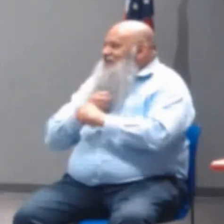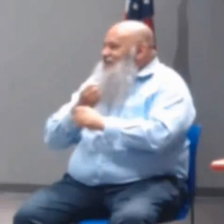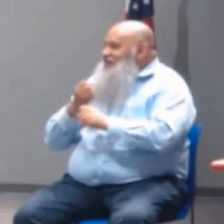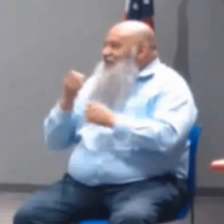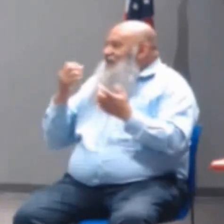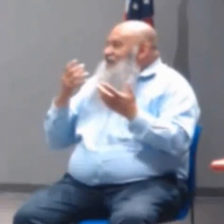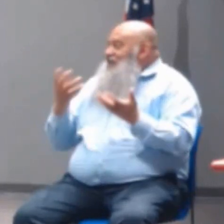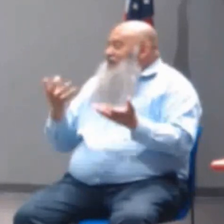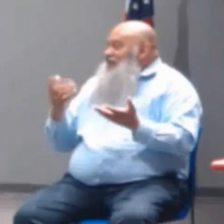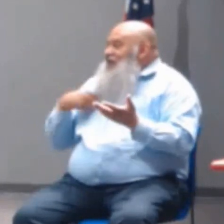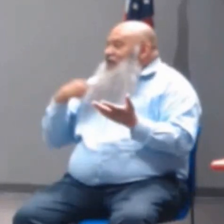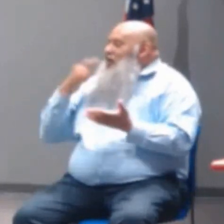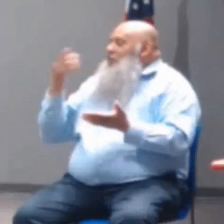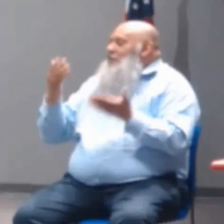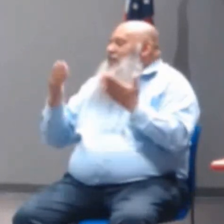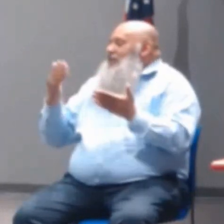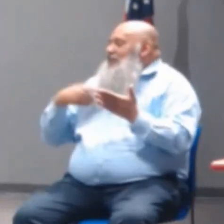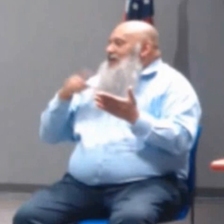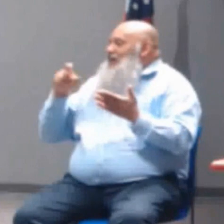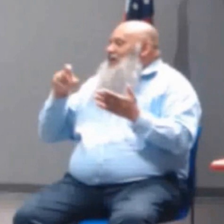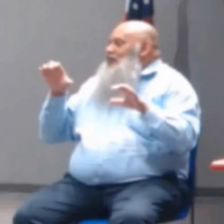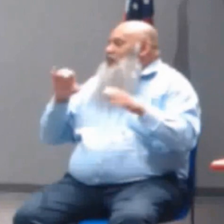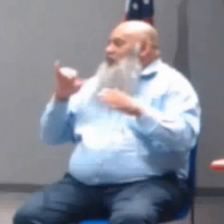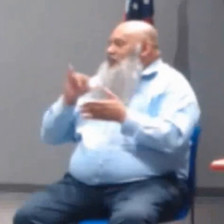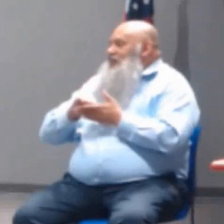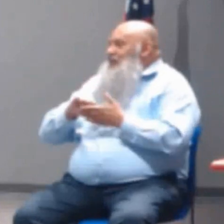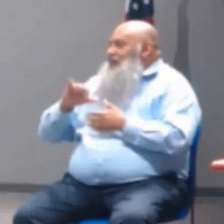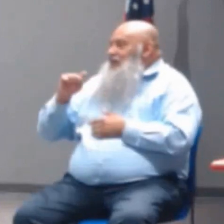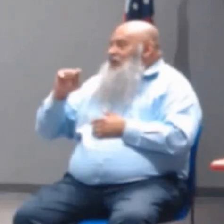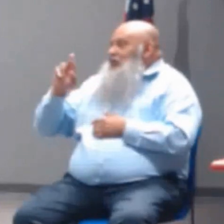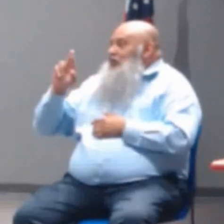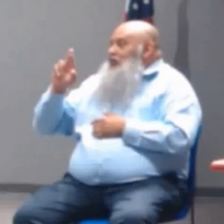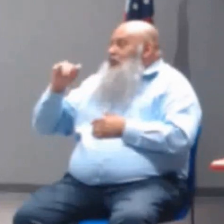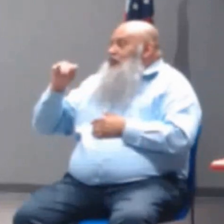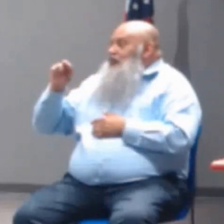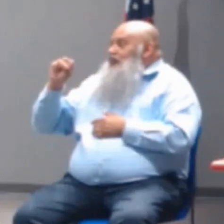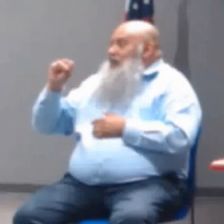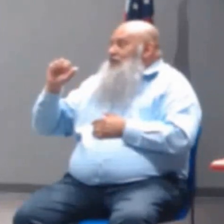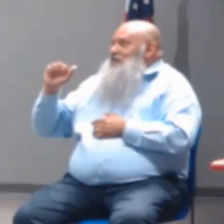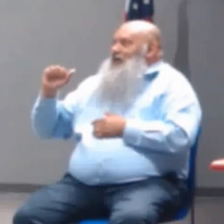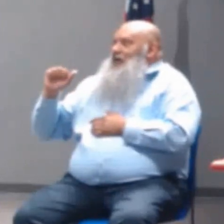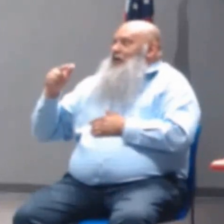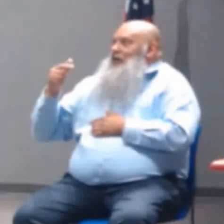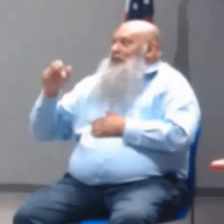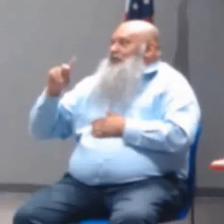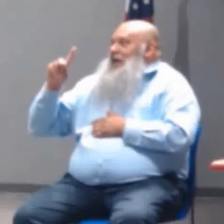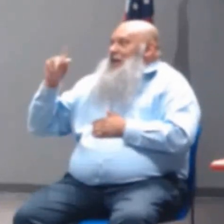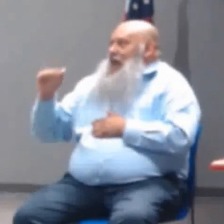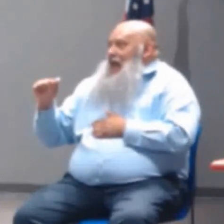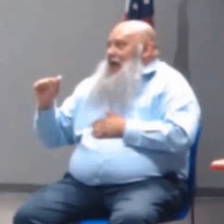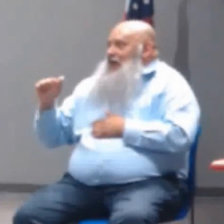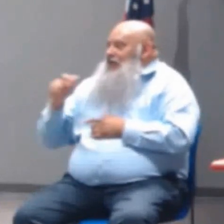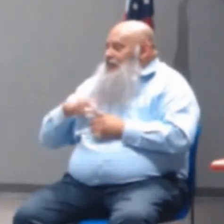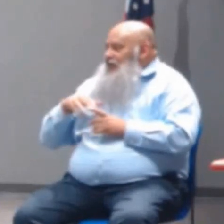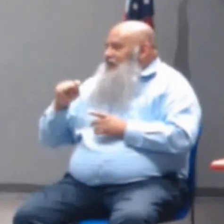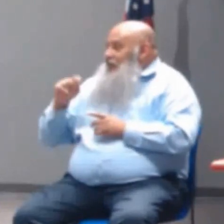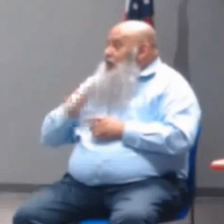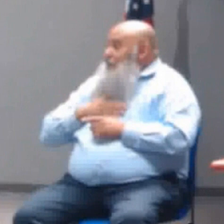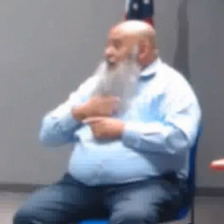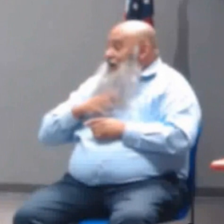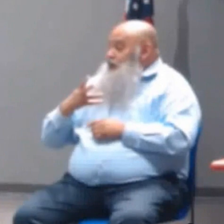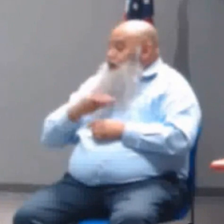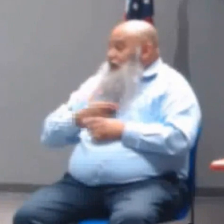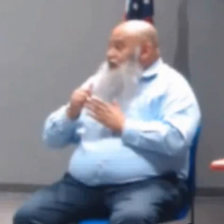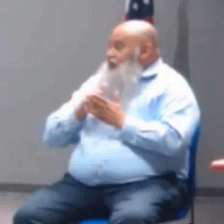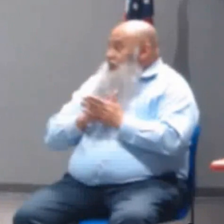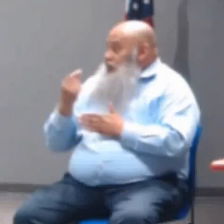And, I thought maybe I'll have to do the trans agenda. But I found out that, my trans agenda is walking the dog, going to